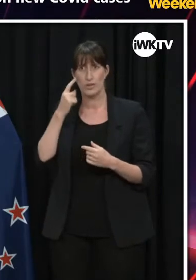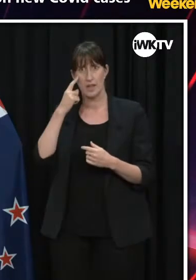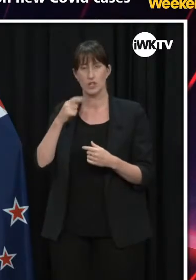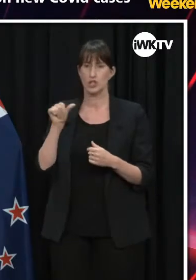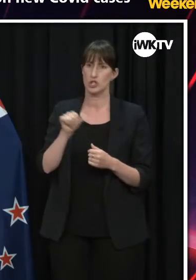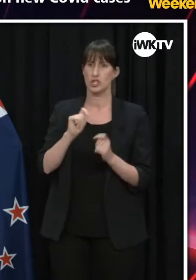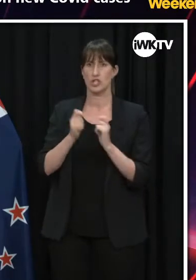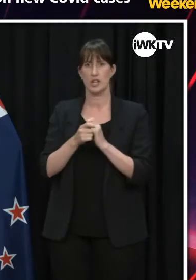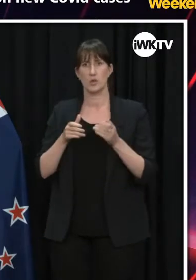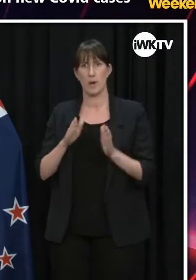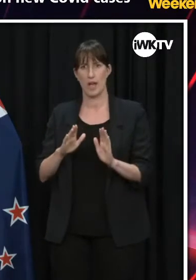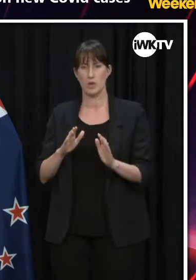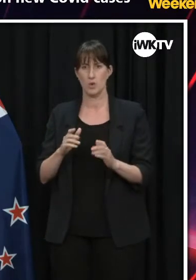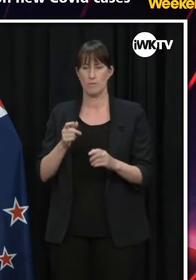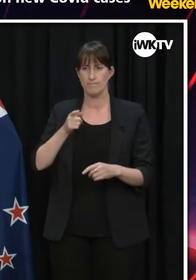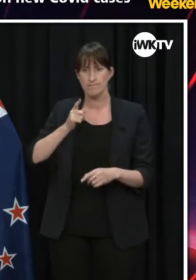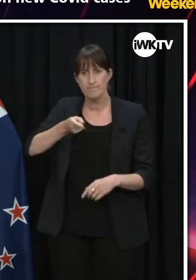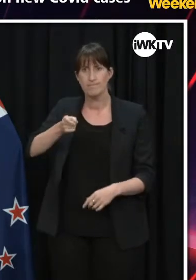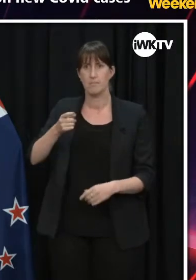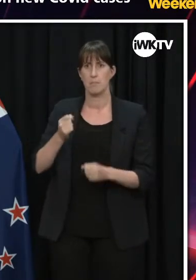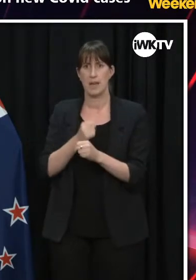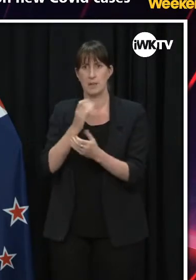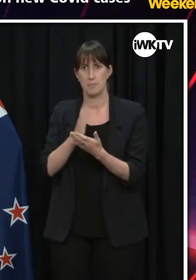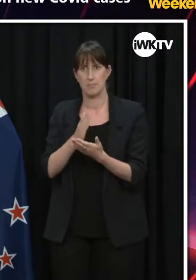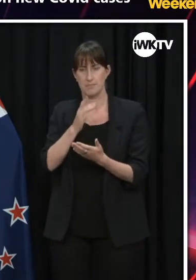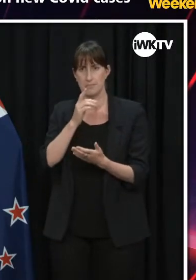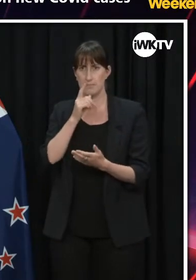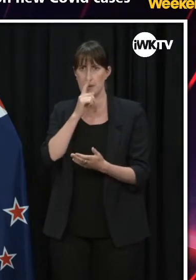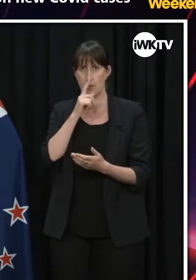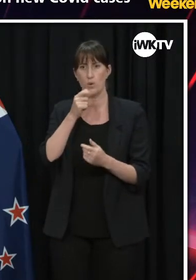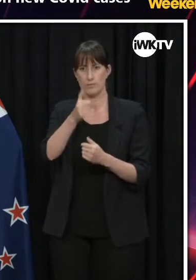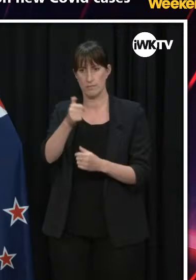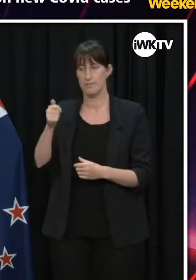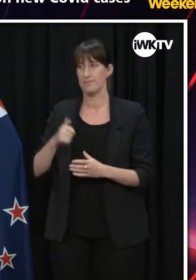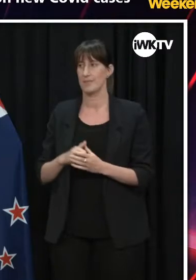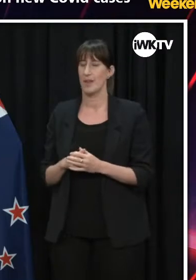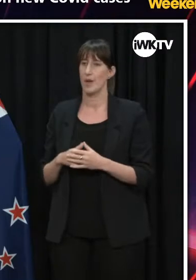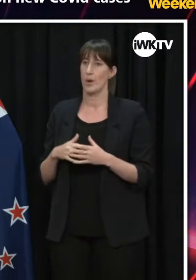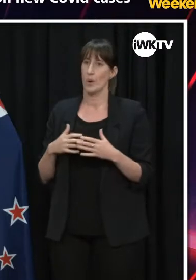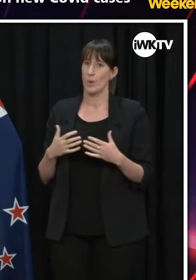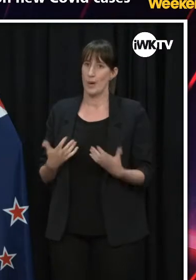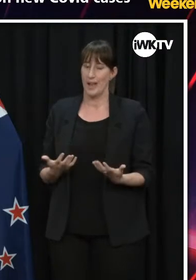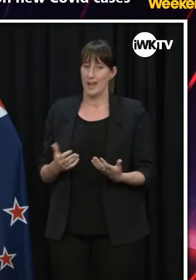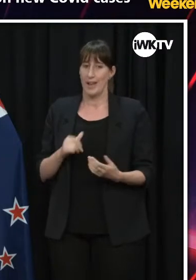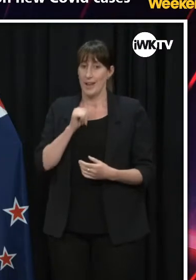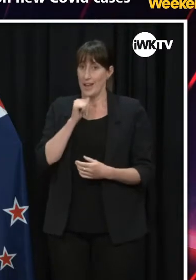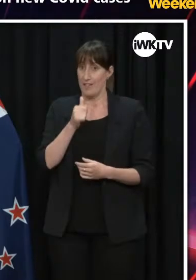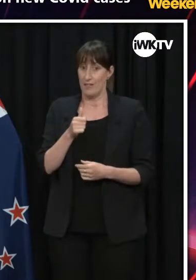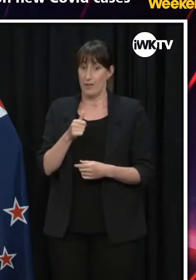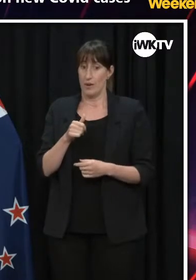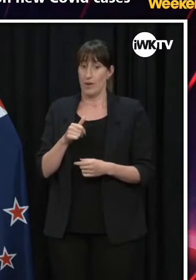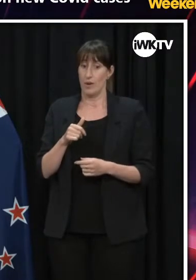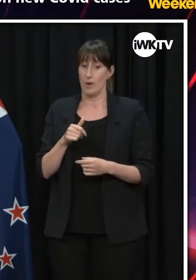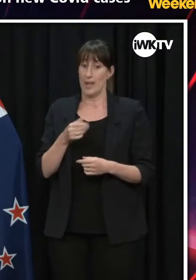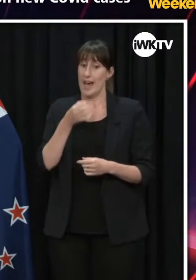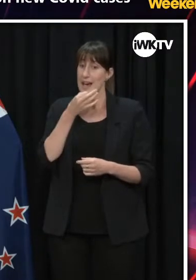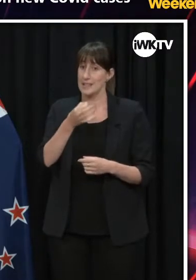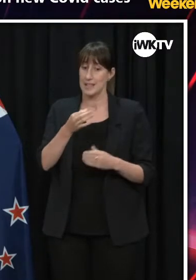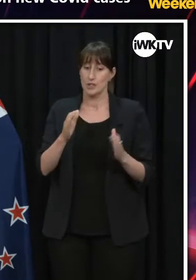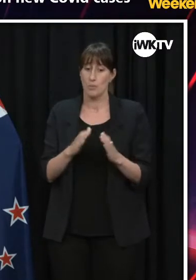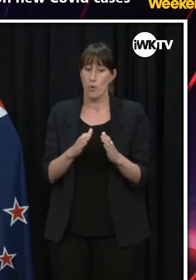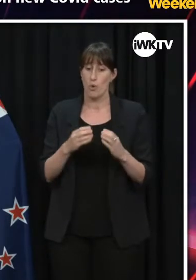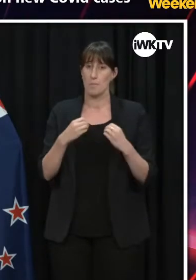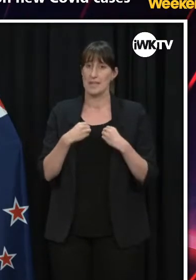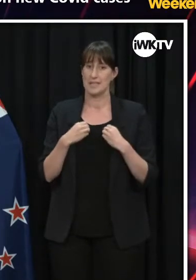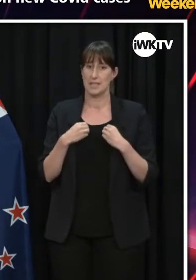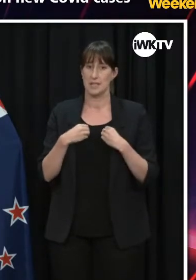have been hesitant, I've been looking at this all the way along, is the potential compliance costs that creates, particularly for small businesses. But we will